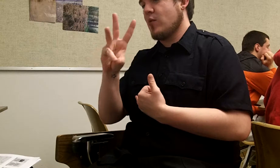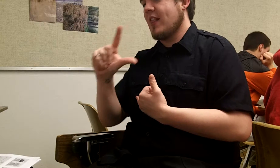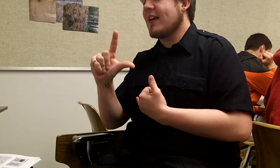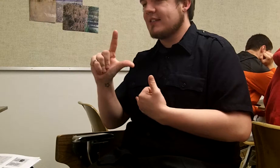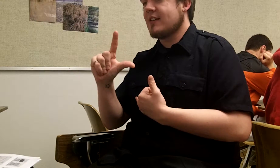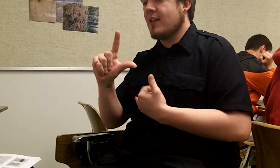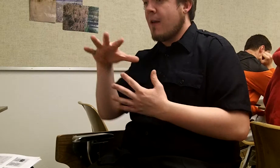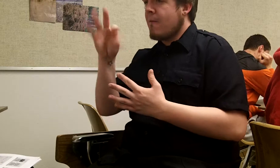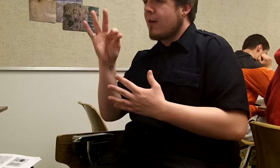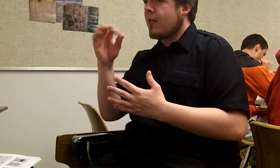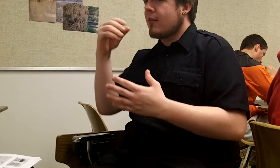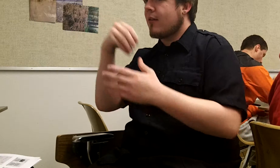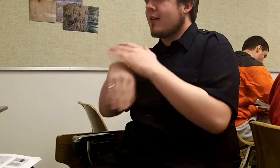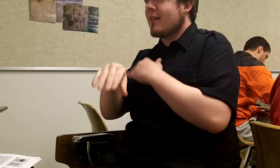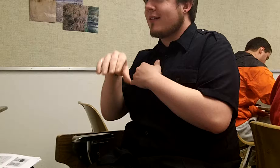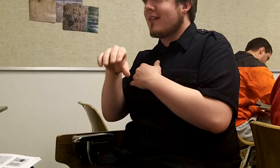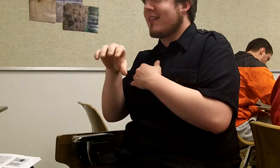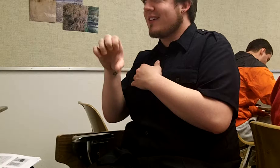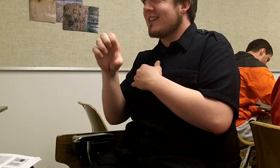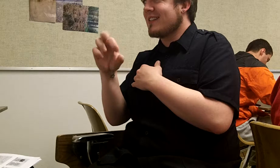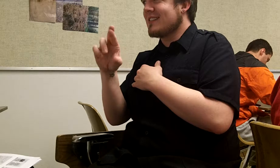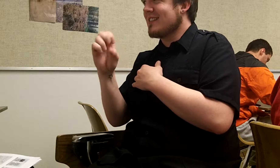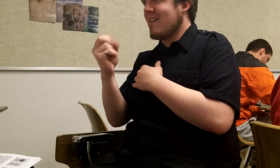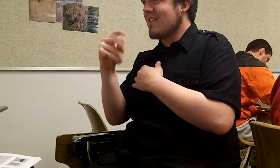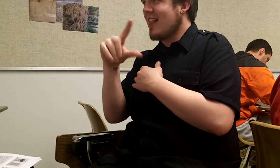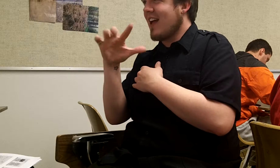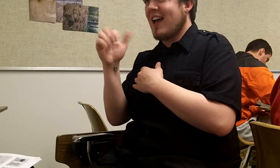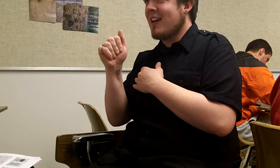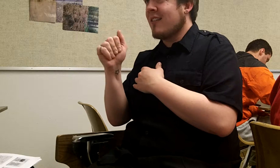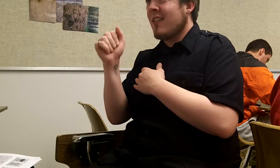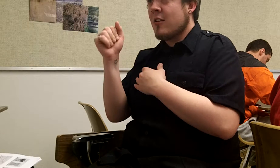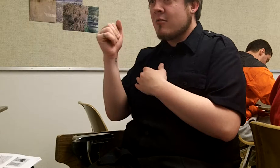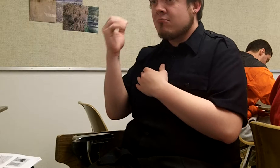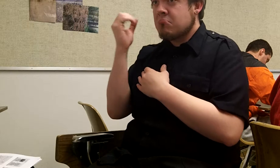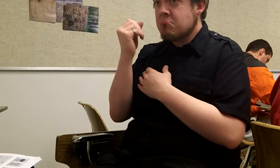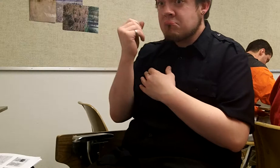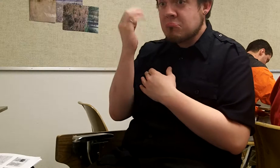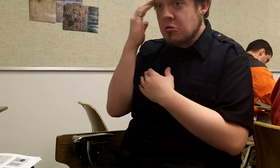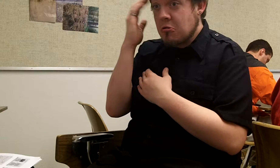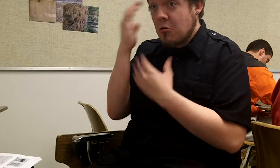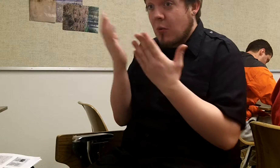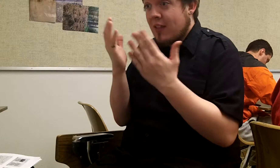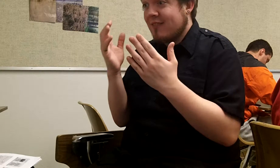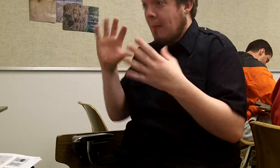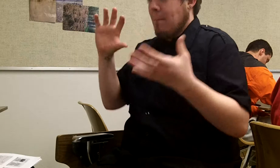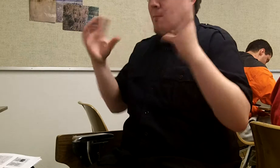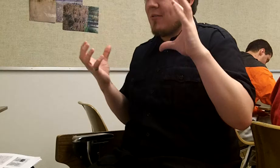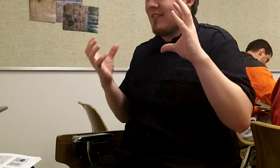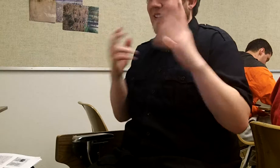Drosophila. Anyone have a guess as to what the mutant phenotype is?